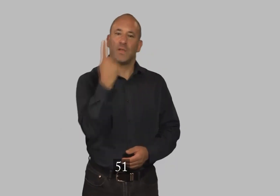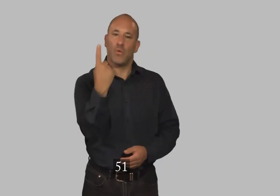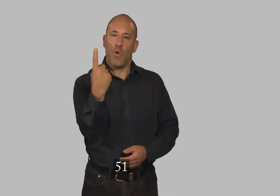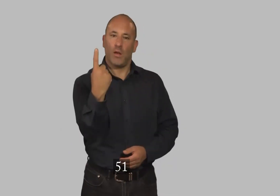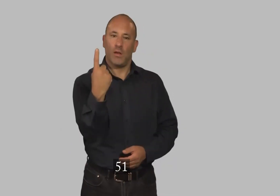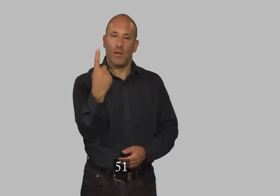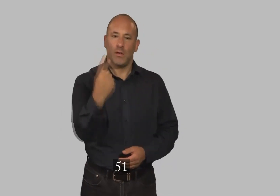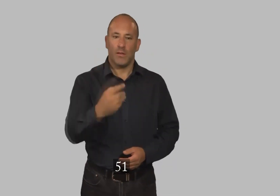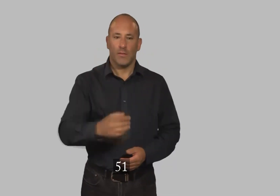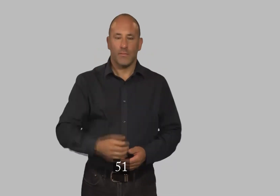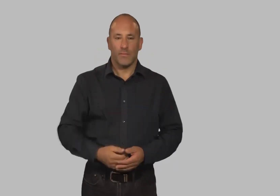51.